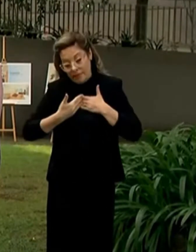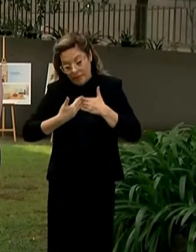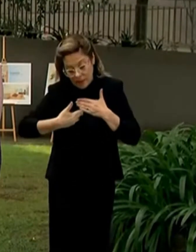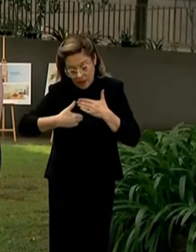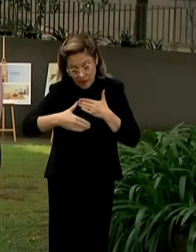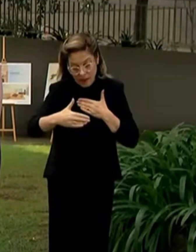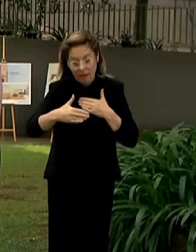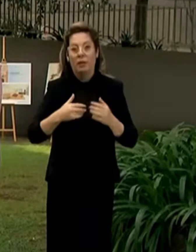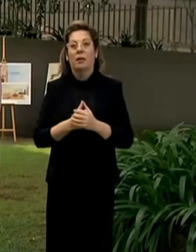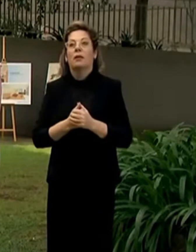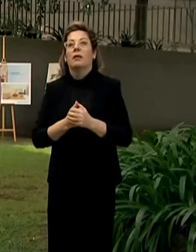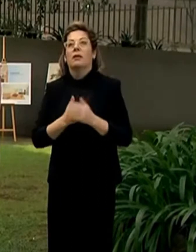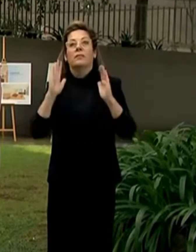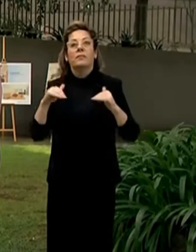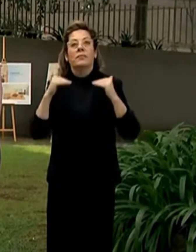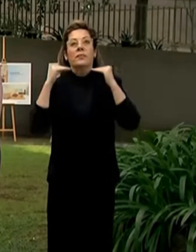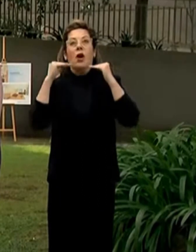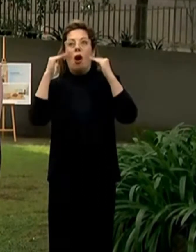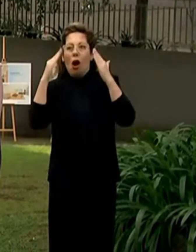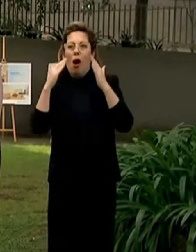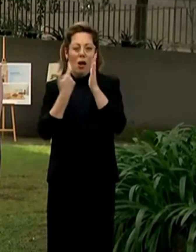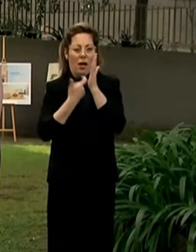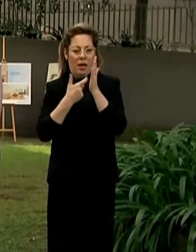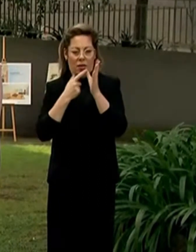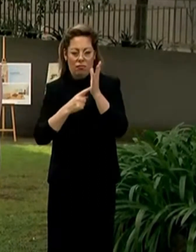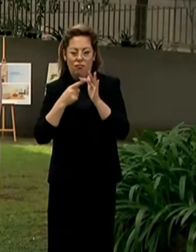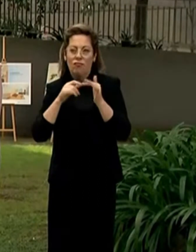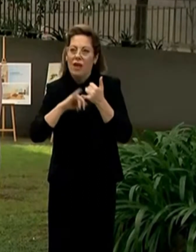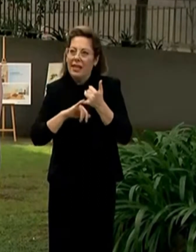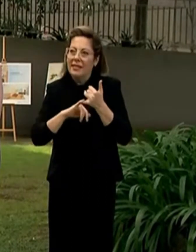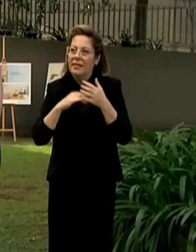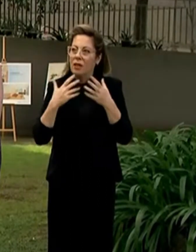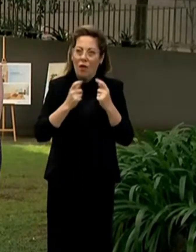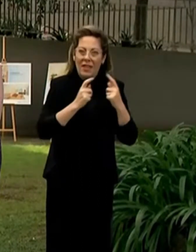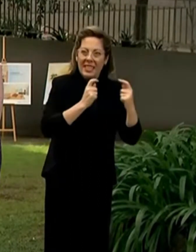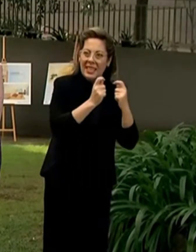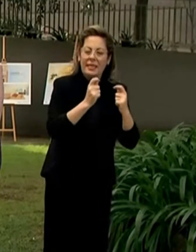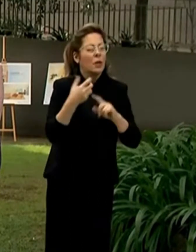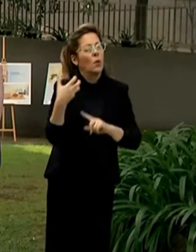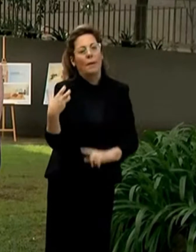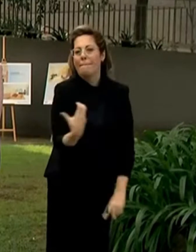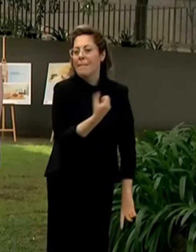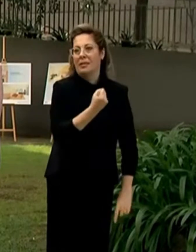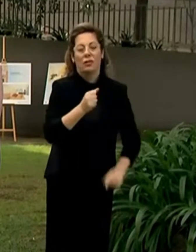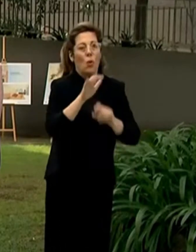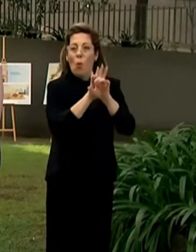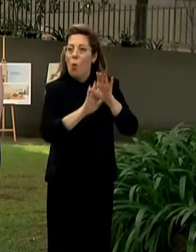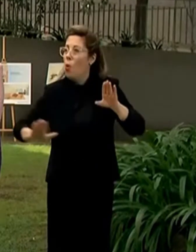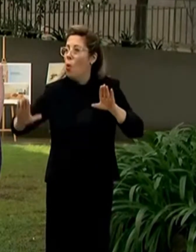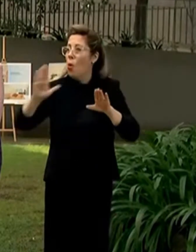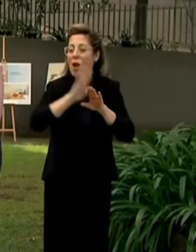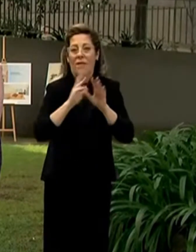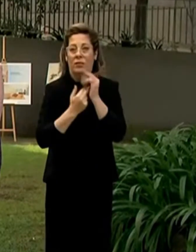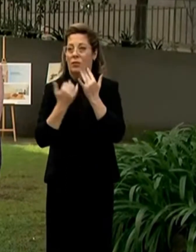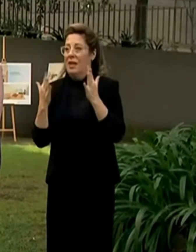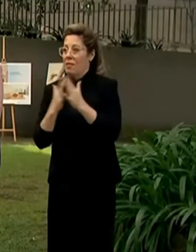rates of testing across the state, not only in those areas, which I've particularly called out, but across the state. And